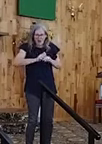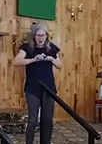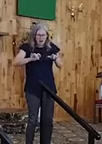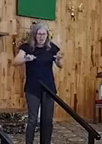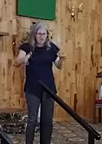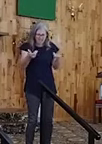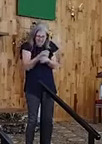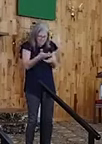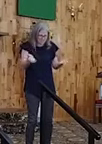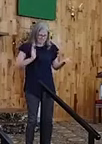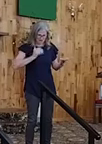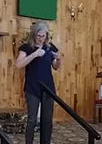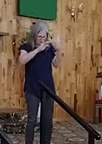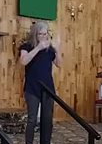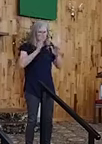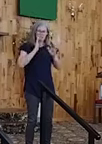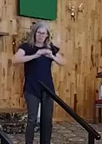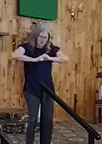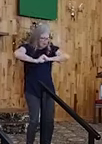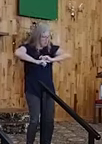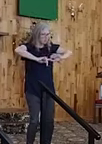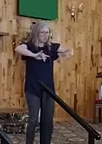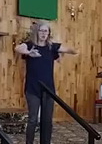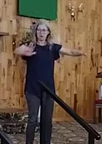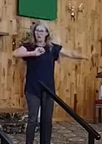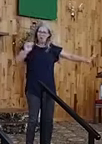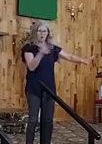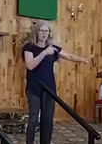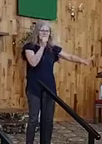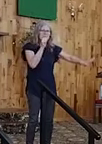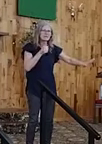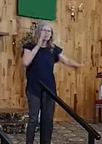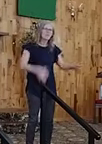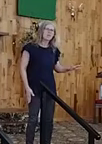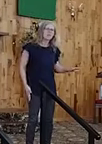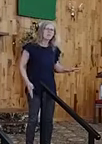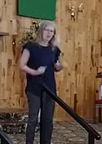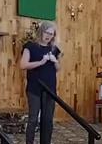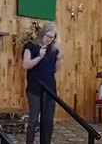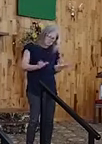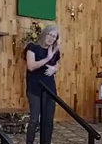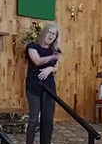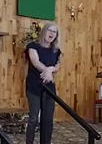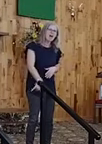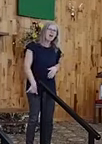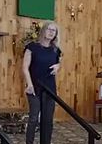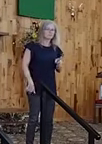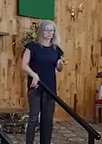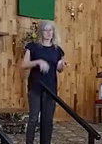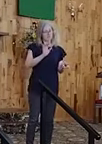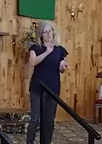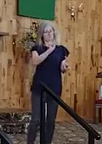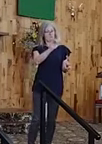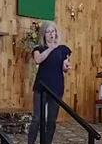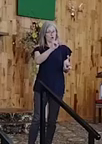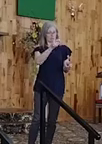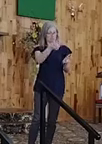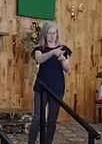everything in the community. The whole community is going to suffer by this. How could you do that, Martin? And Martin, who is